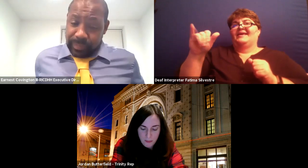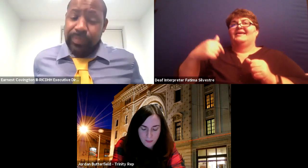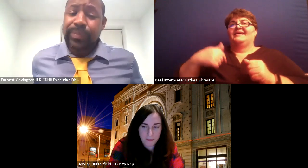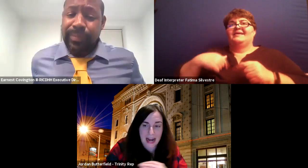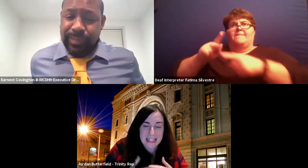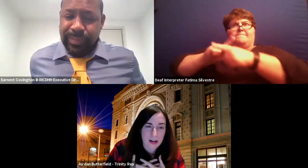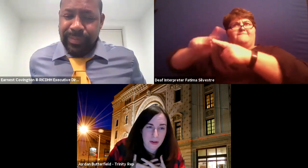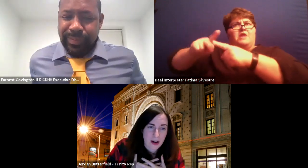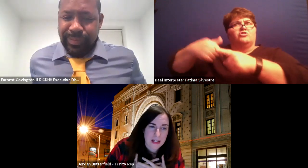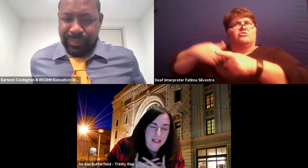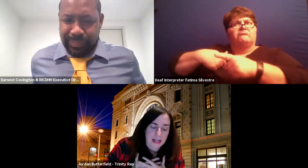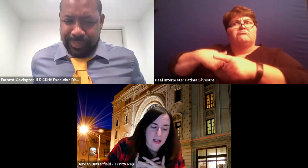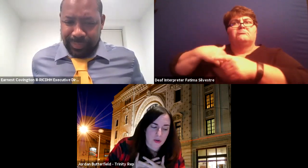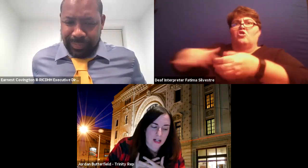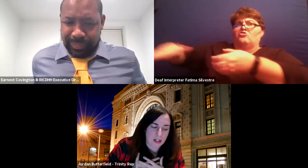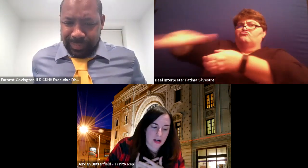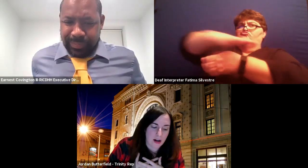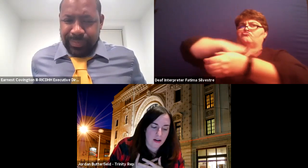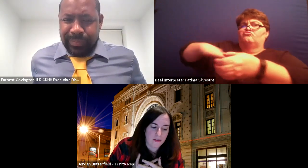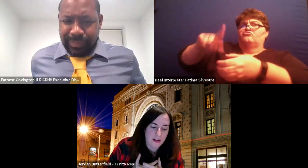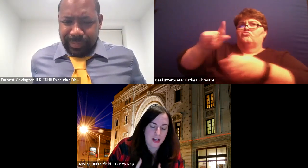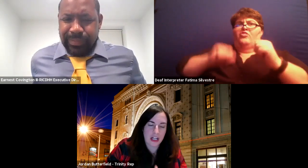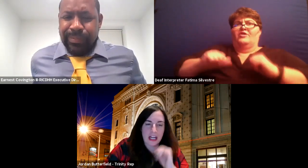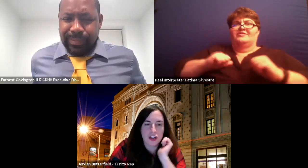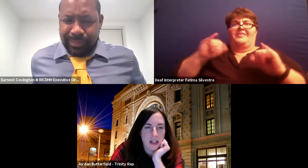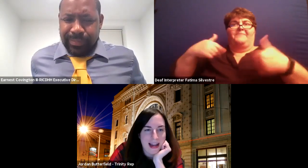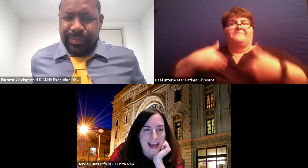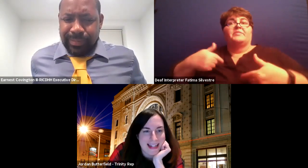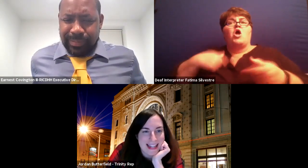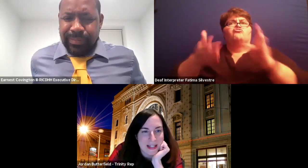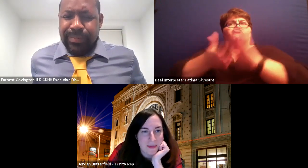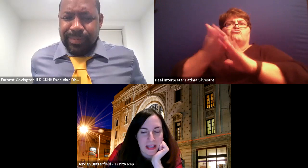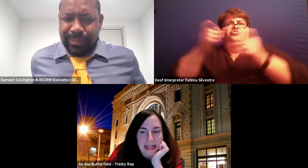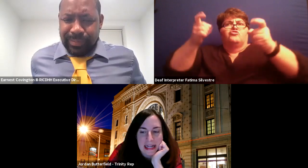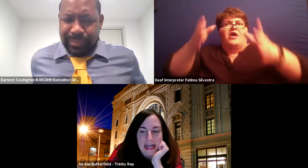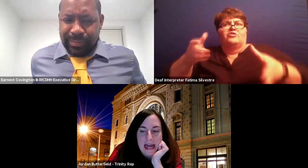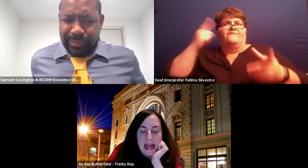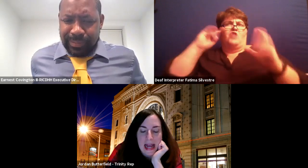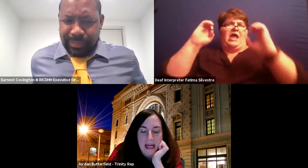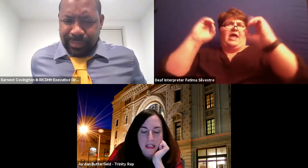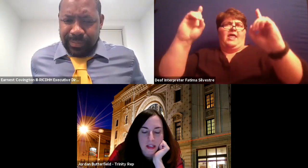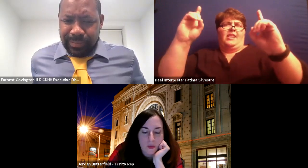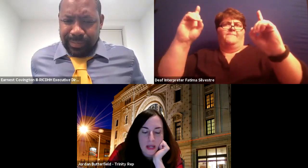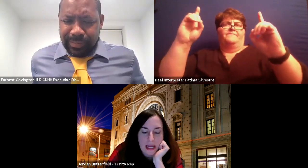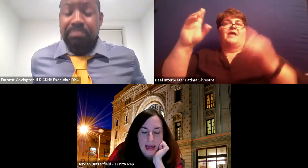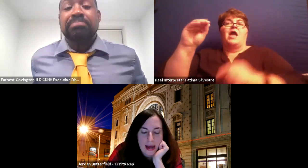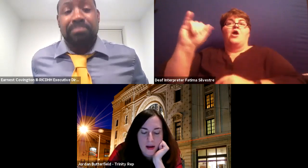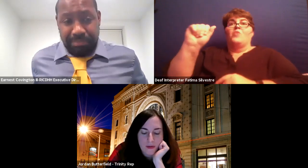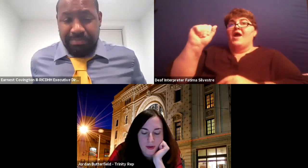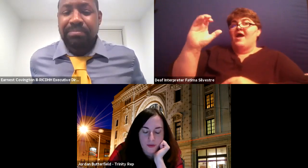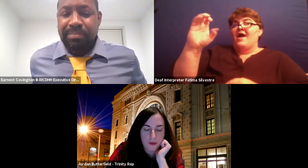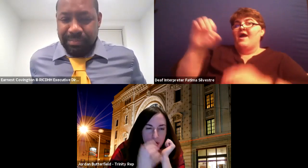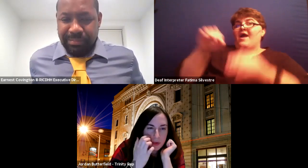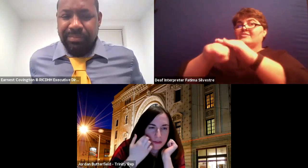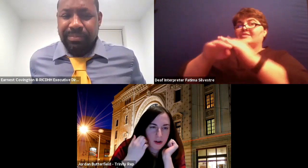theater. My title there is the Director of Education and Accessibility. And we